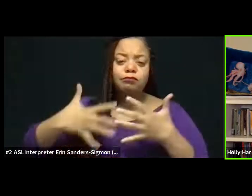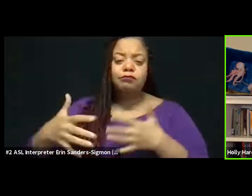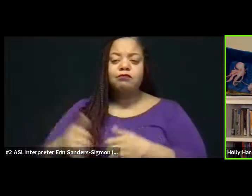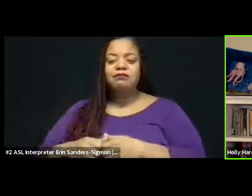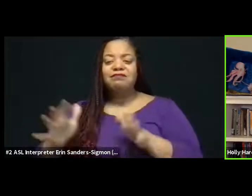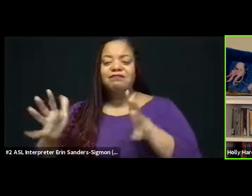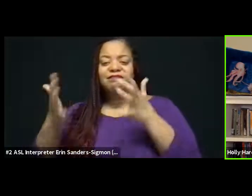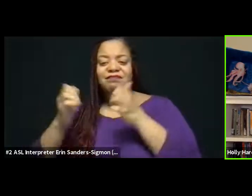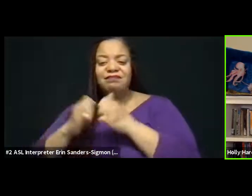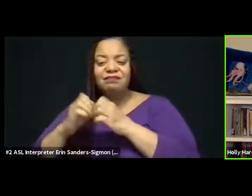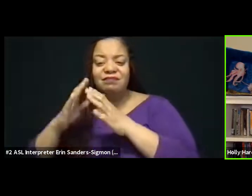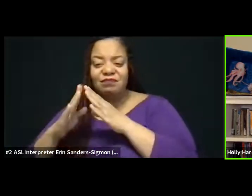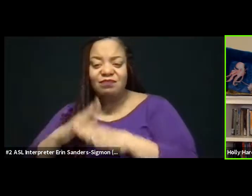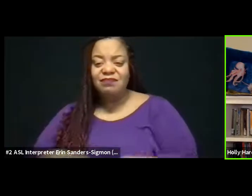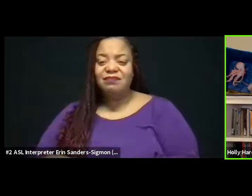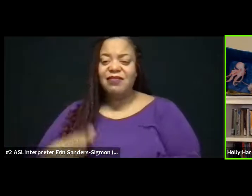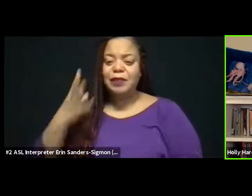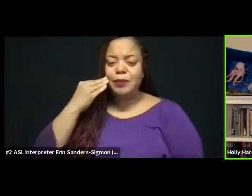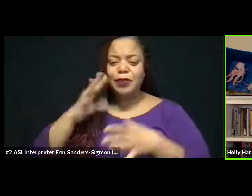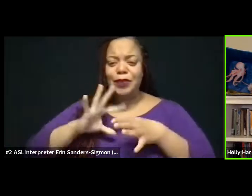make sure students